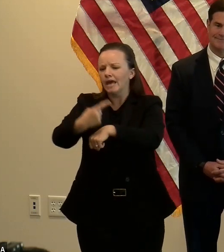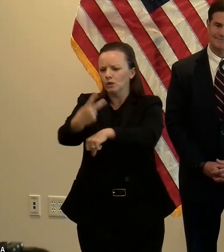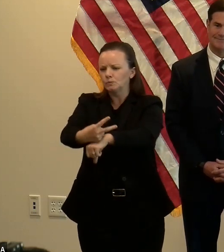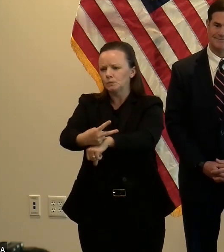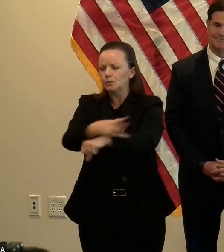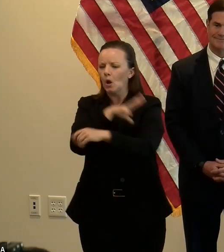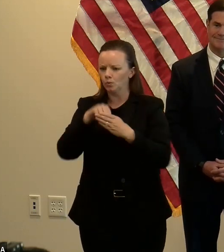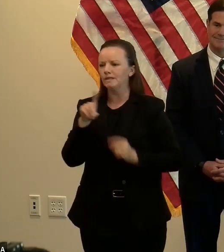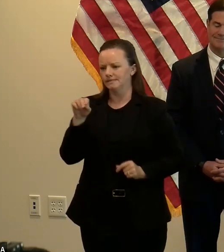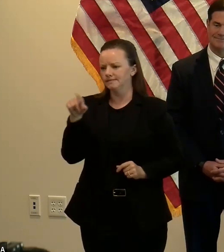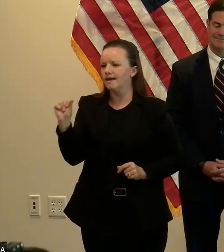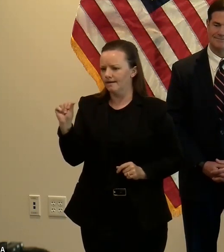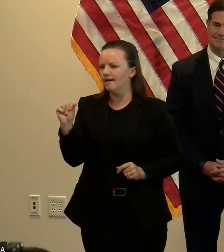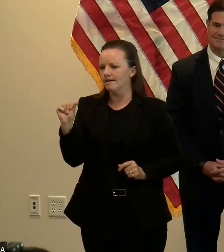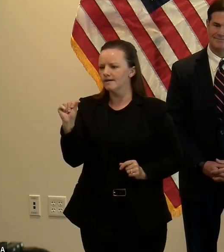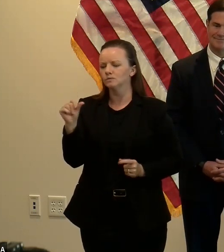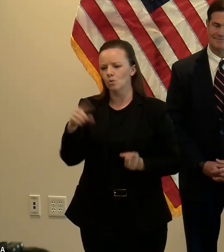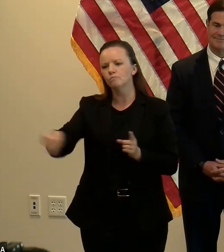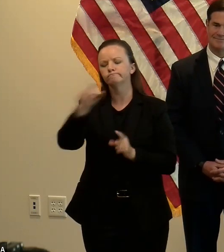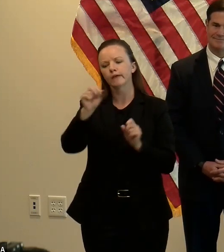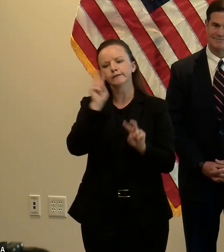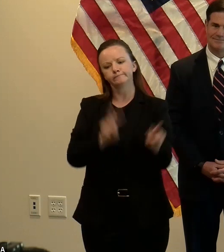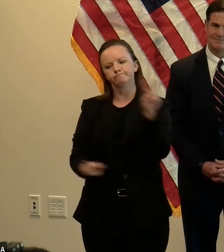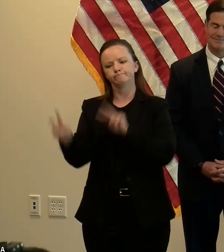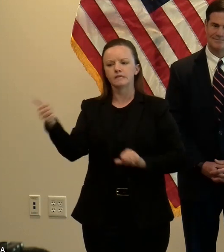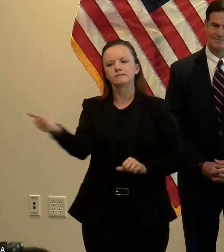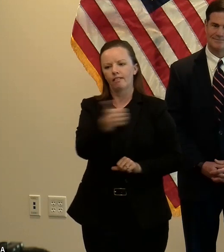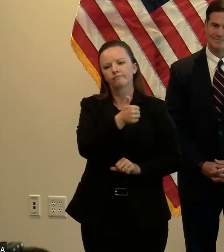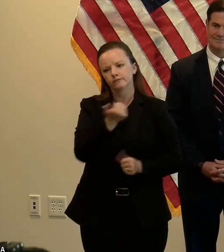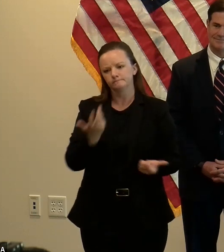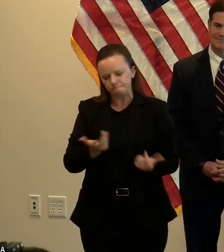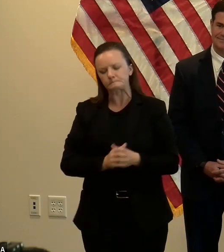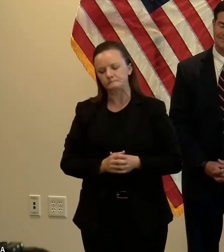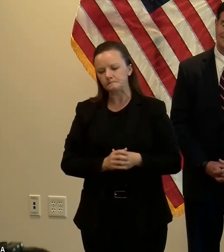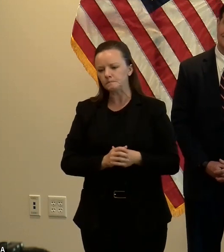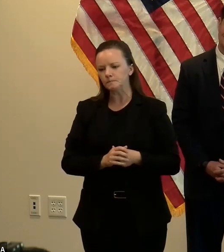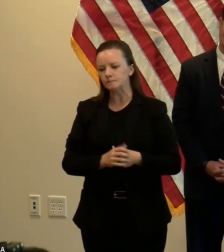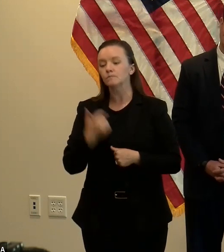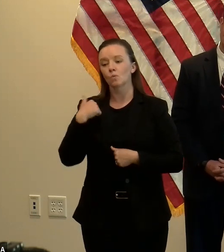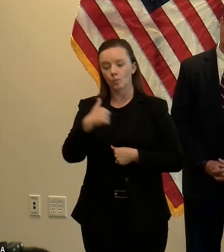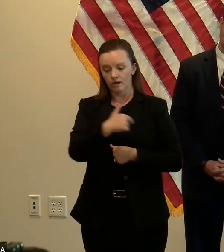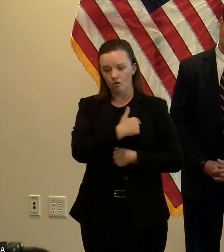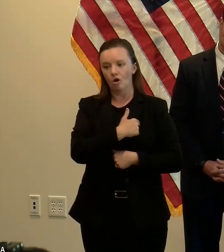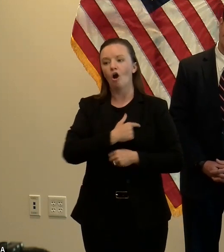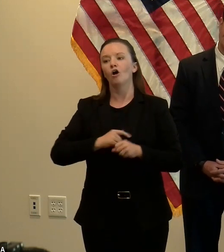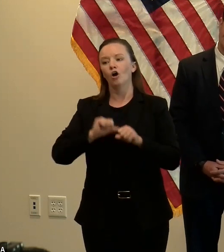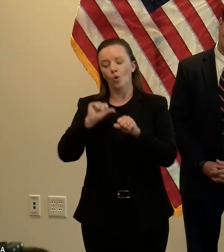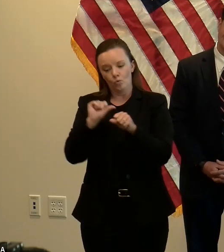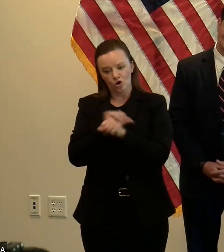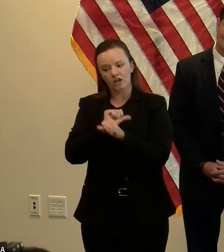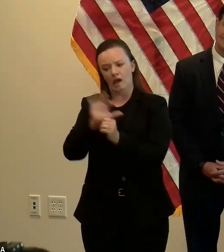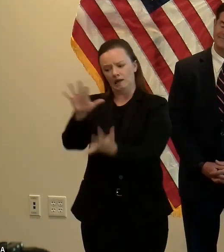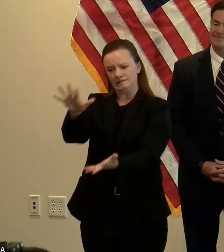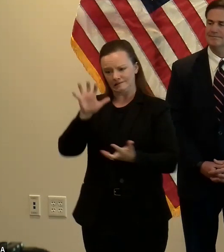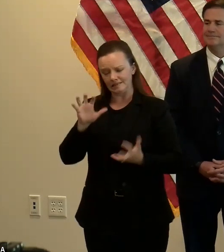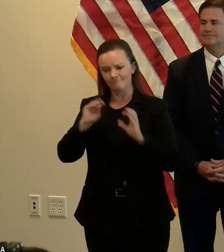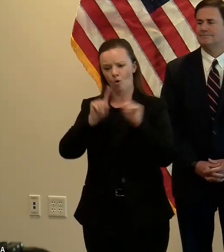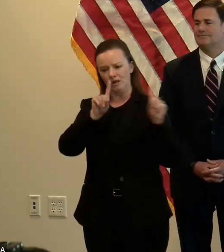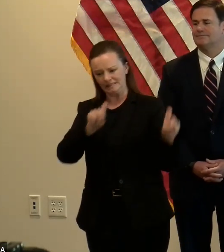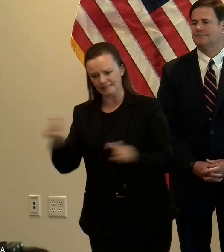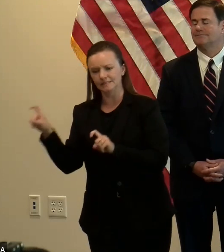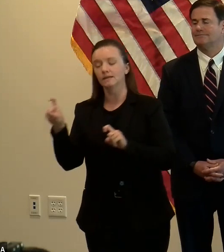with that so that people can see. We are working on getting widespread testing. We were very excited